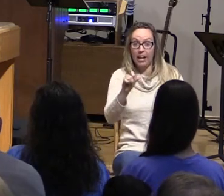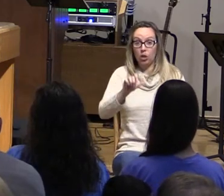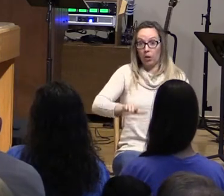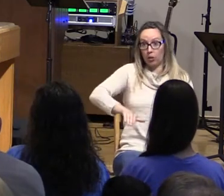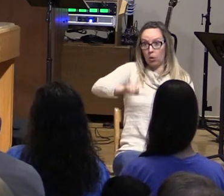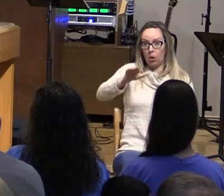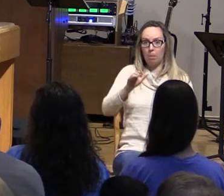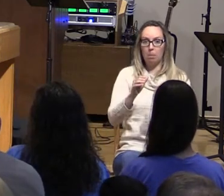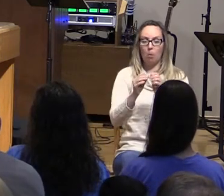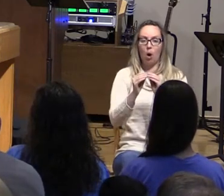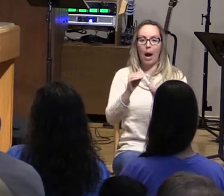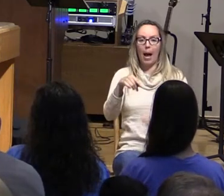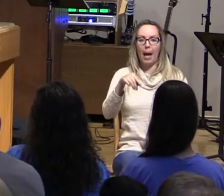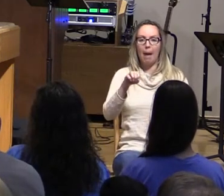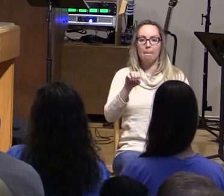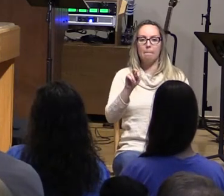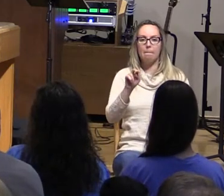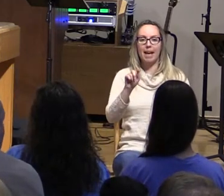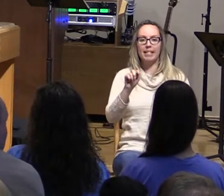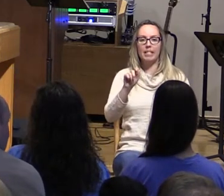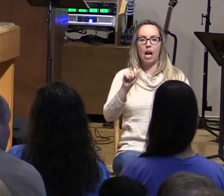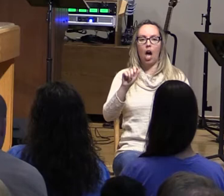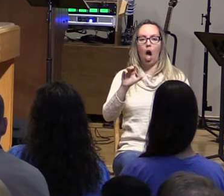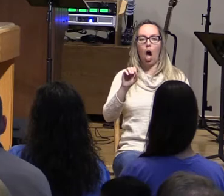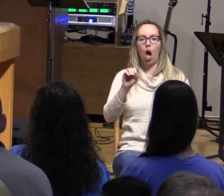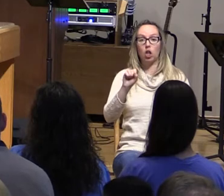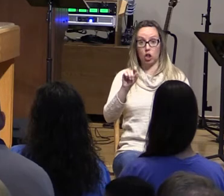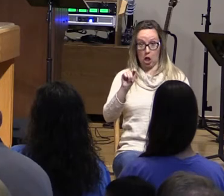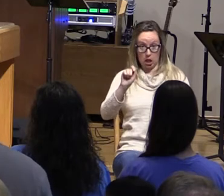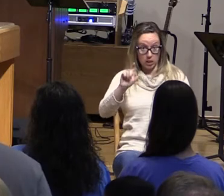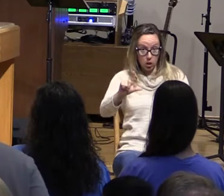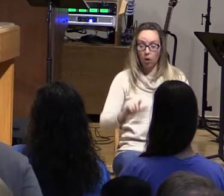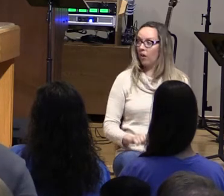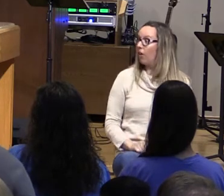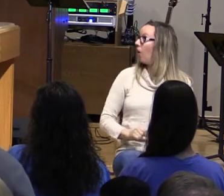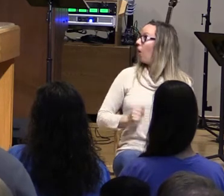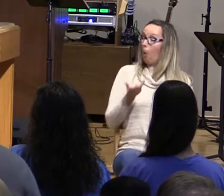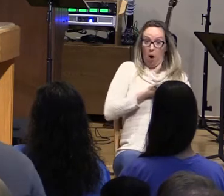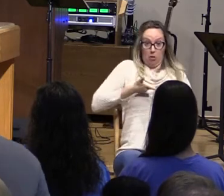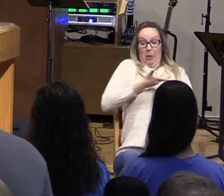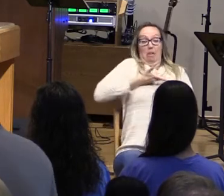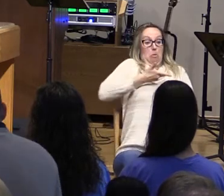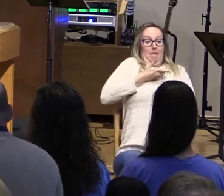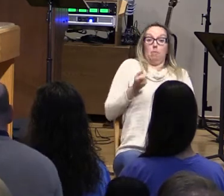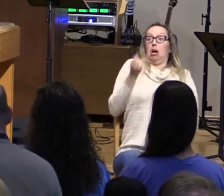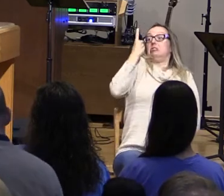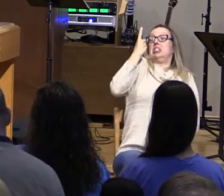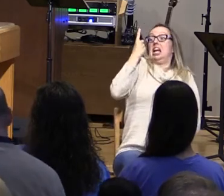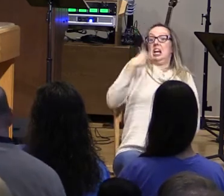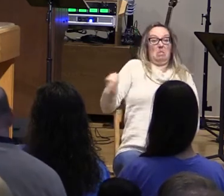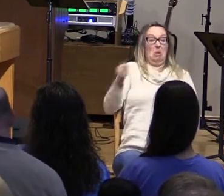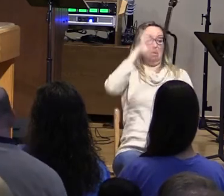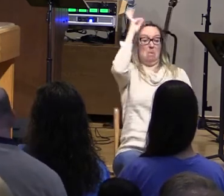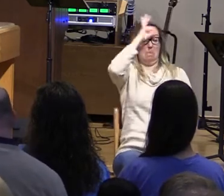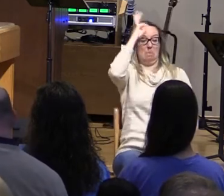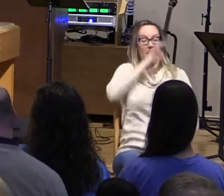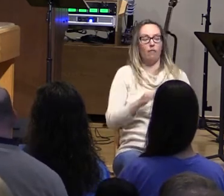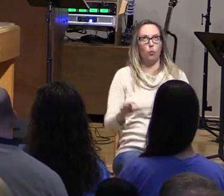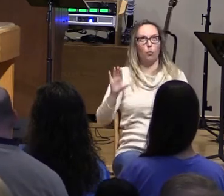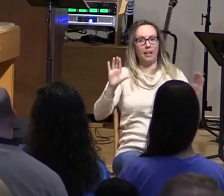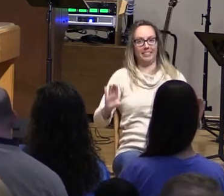more Pentecostal side, charismatic side? Awesome, all three of us are gonna get this. It's